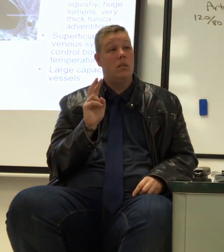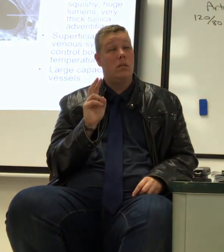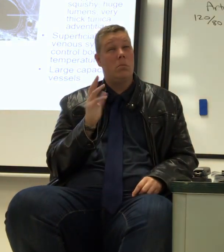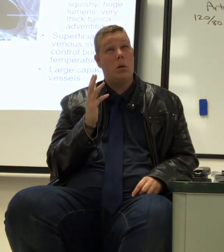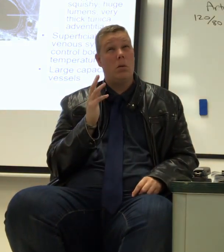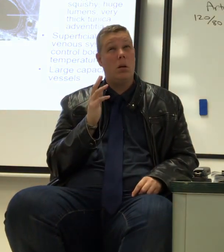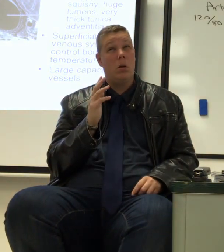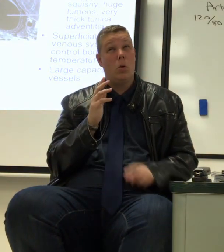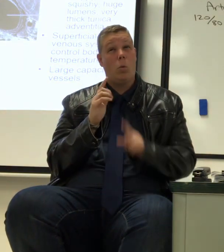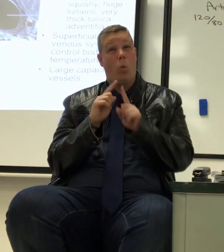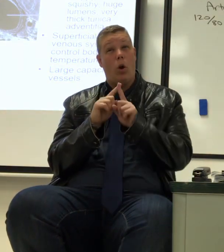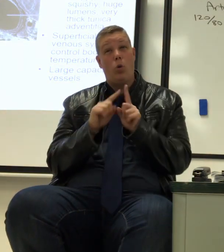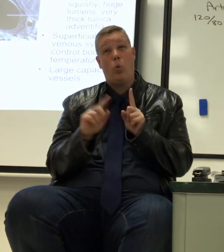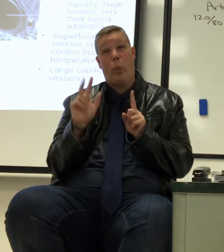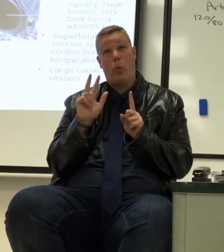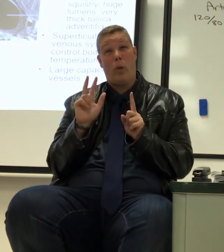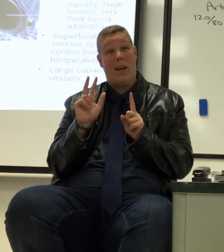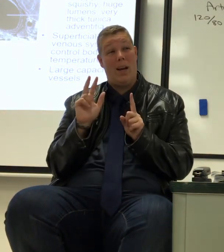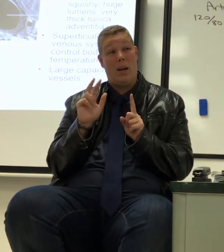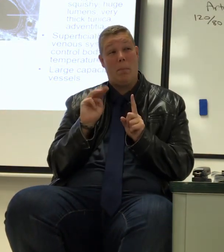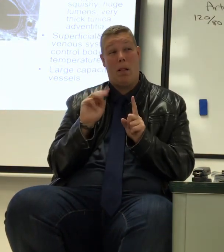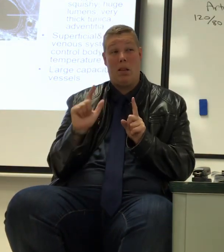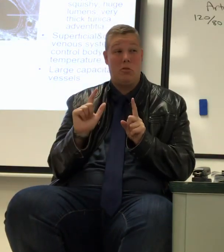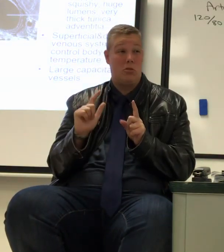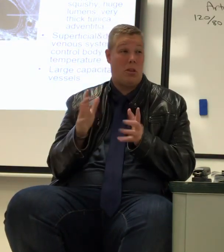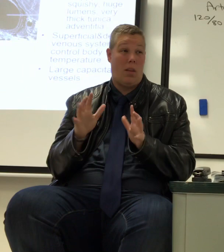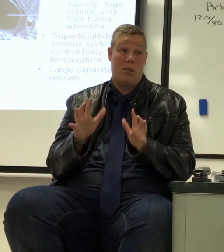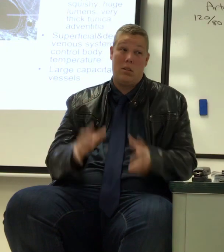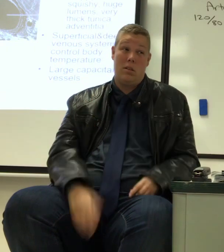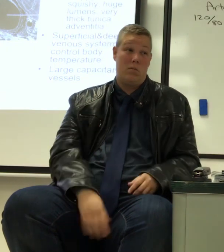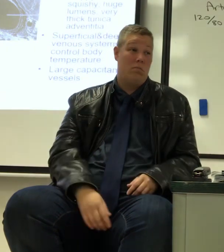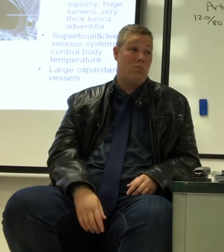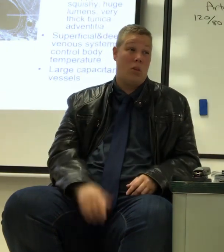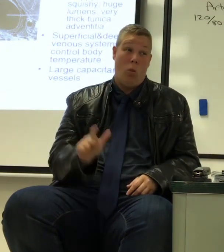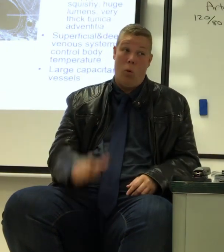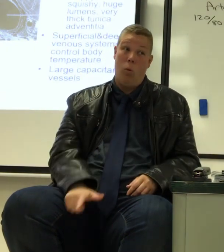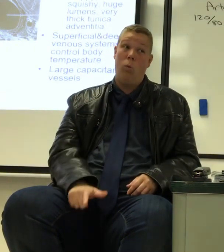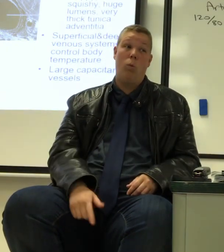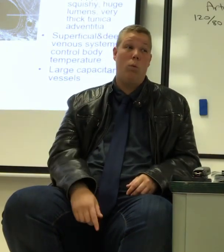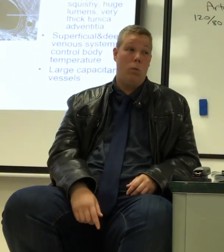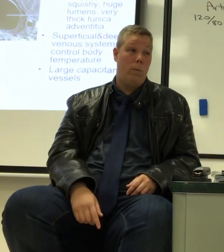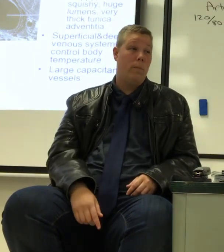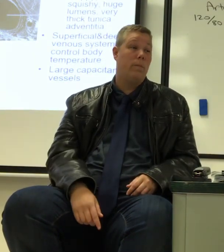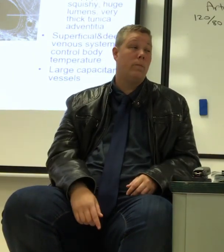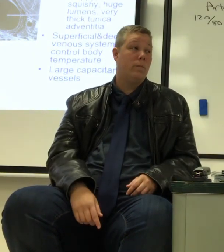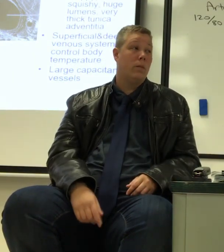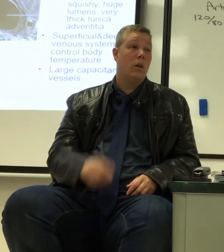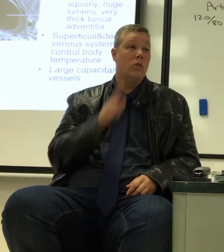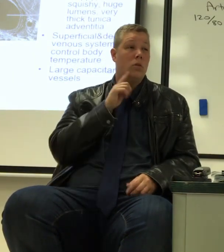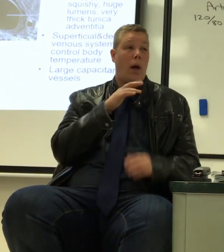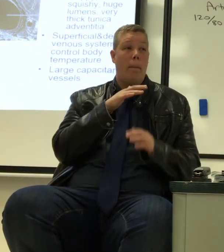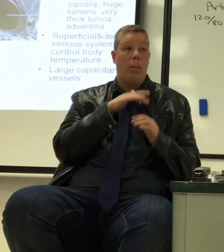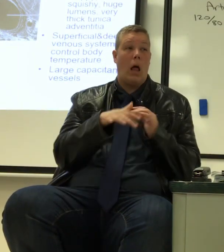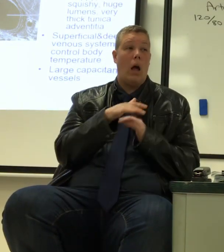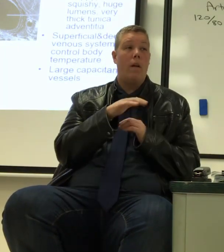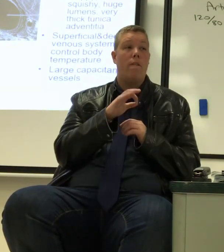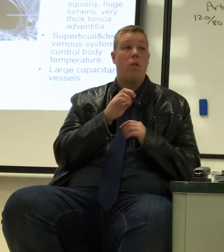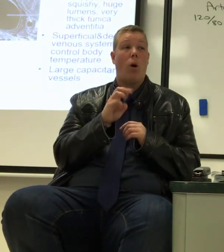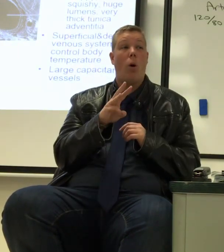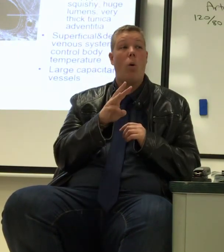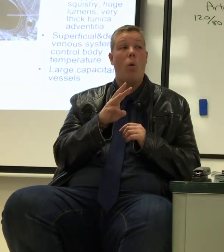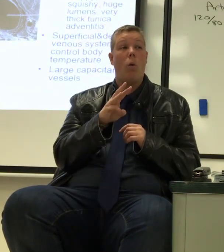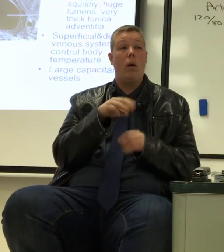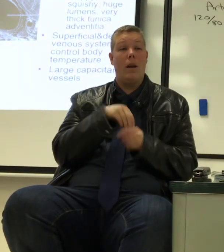maybe 1 to 3 millimeters of mercury, if that, and some of the larger ones, it was very low. So the blood flow in veins is probably due